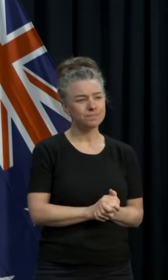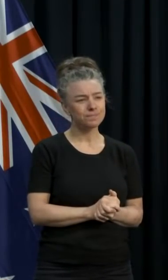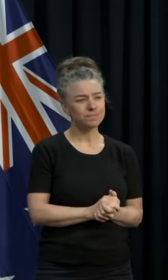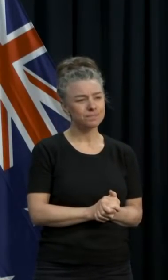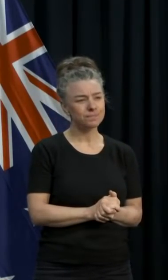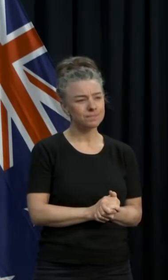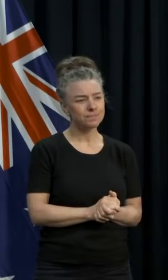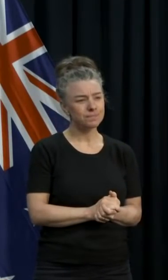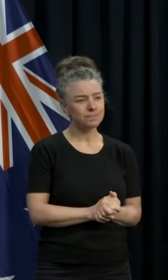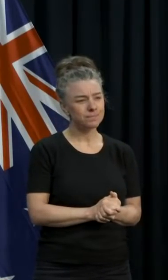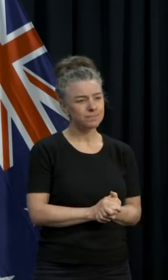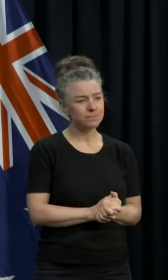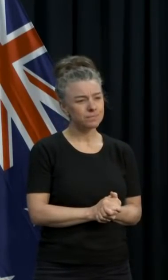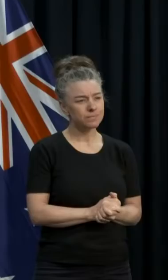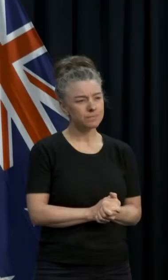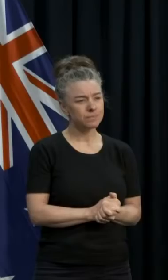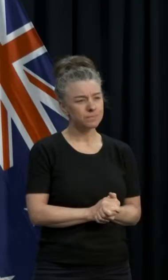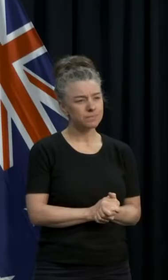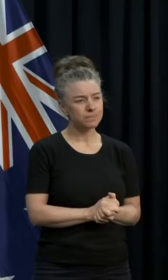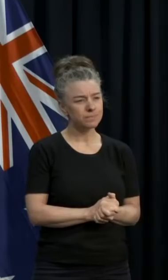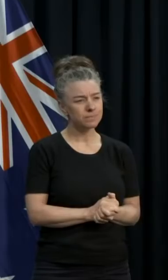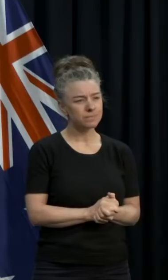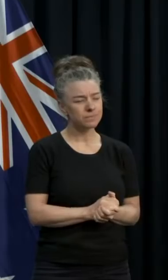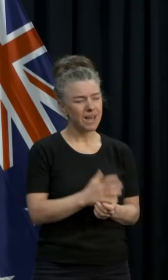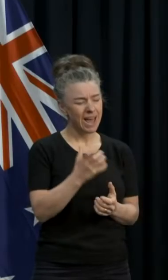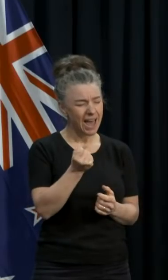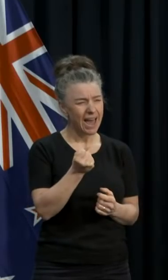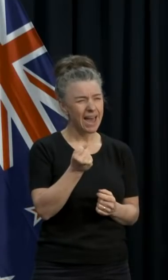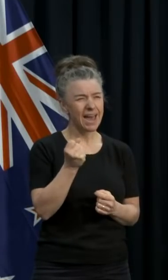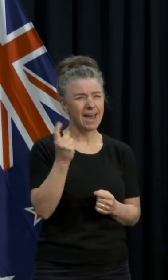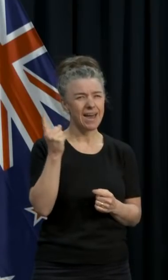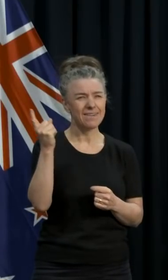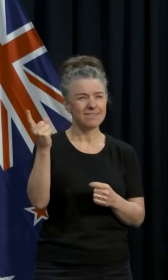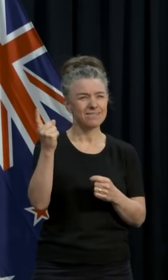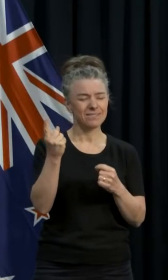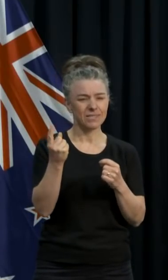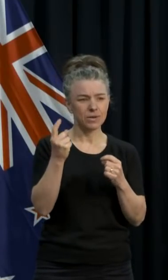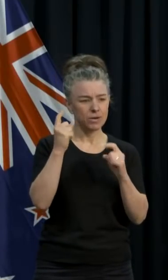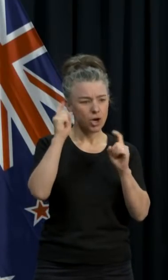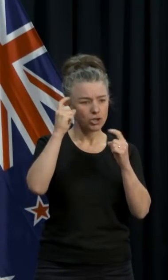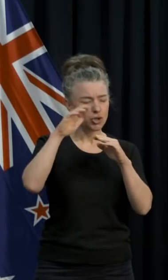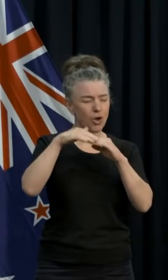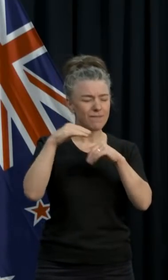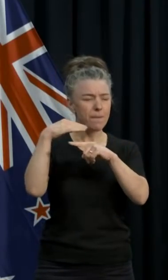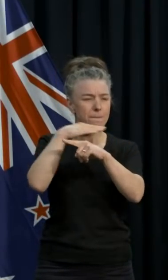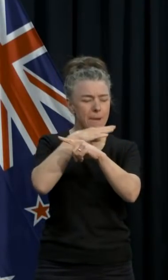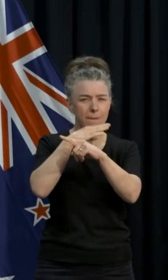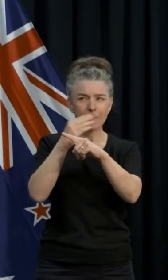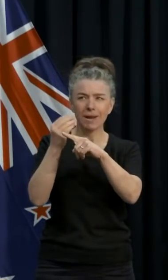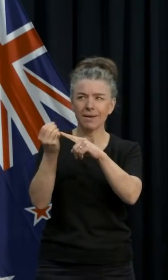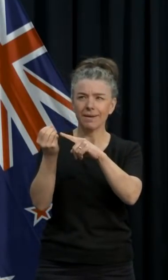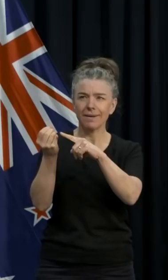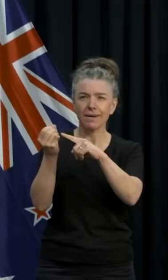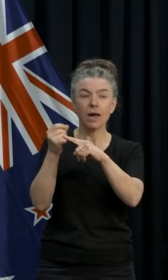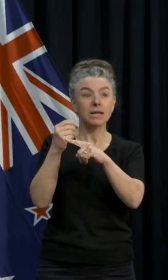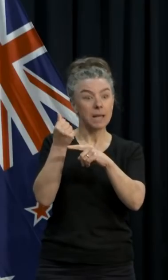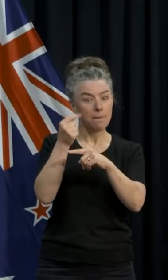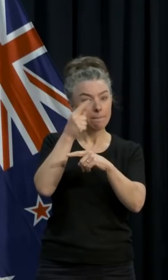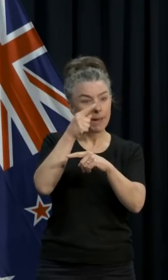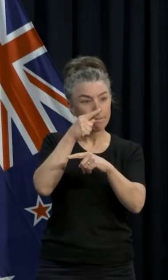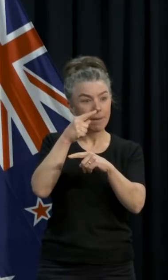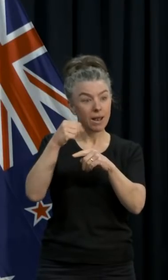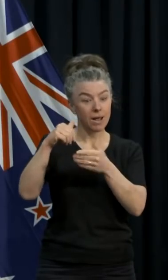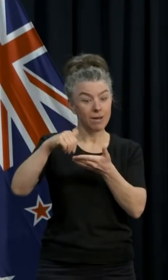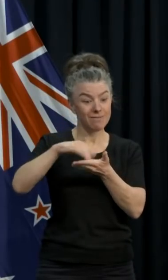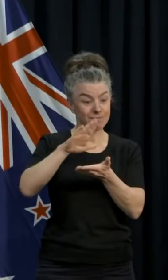in a hotel housing detainees in Melbourne. What extra precautions are being taken given some of the detainees are coming from Melbourne?